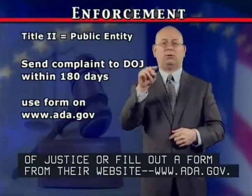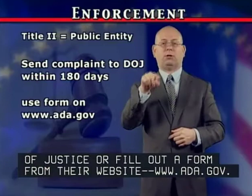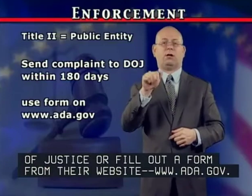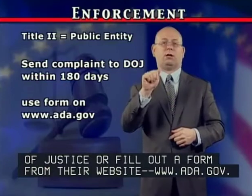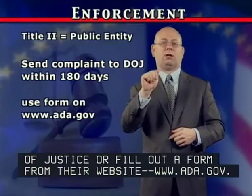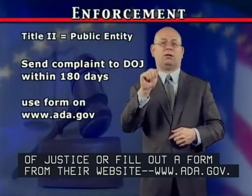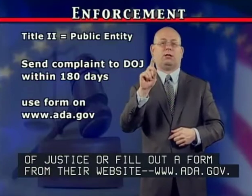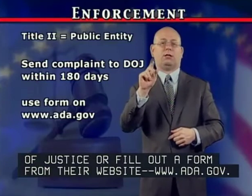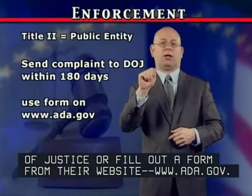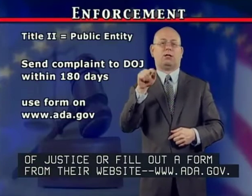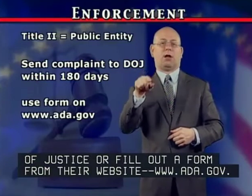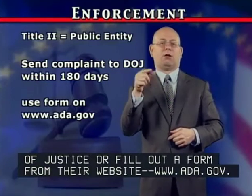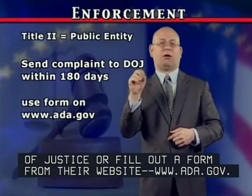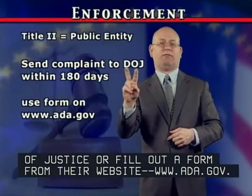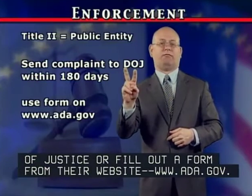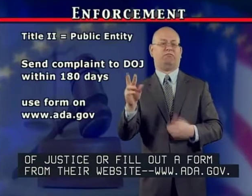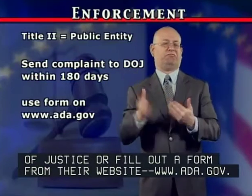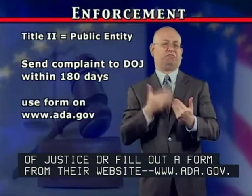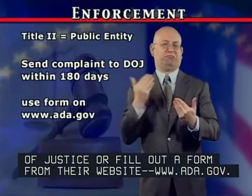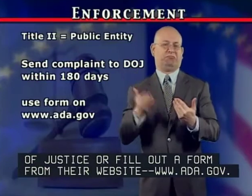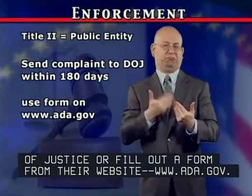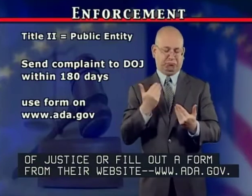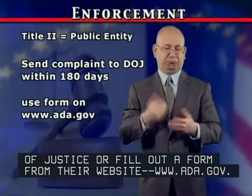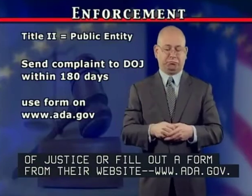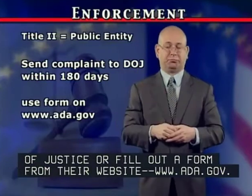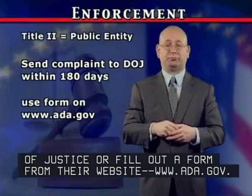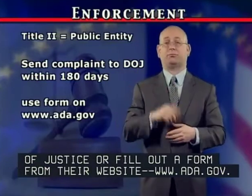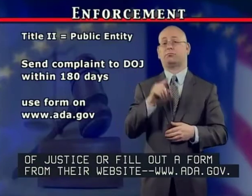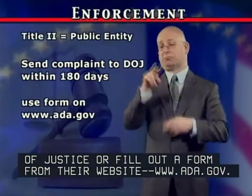or fill out a form from their website, www.ada.gov.